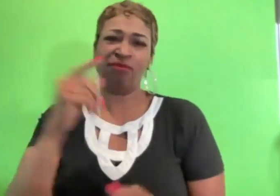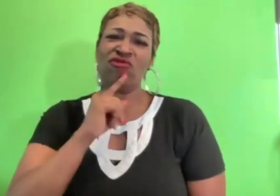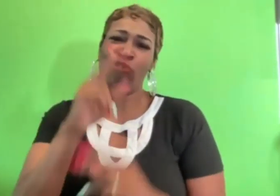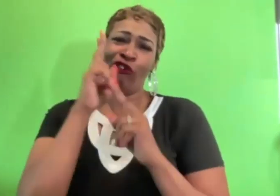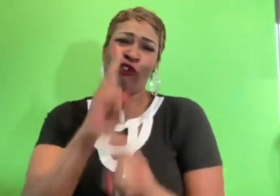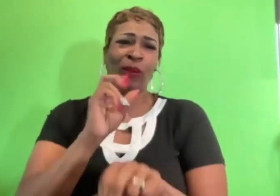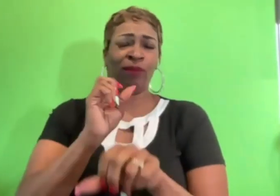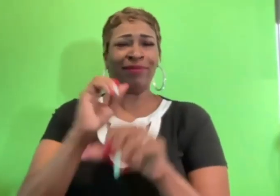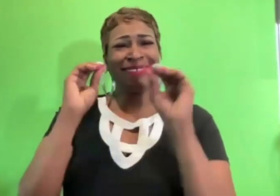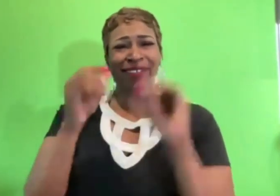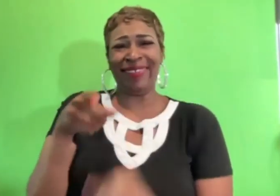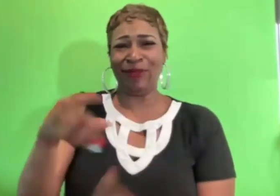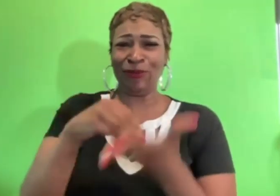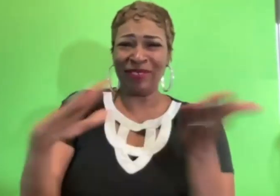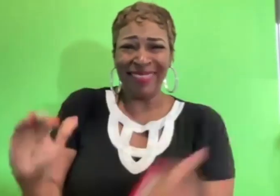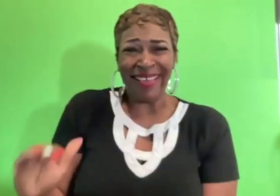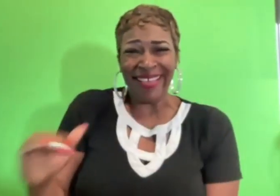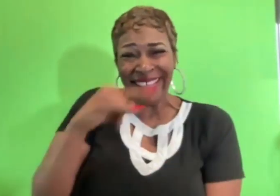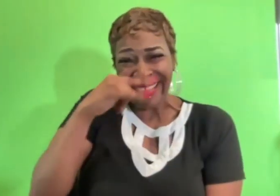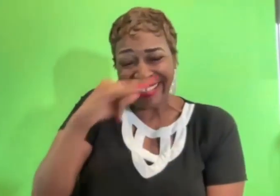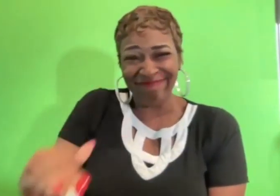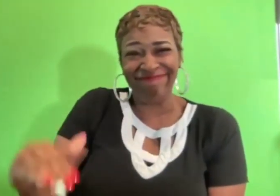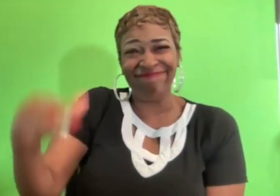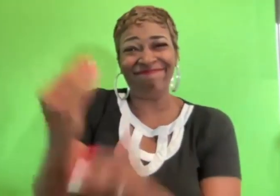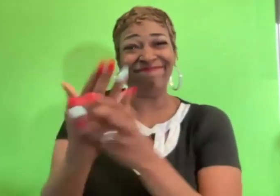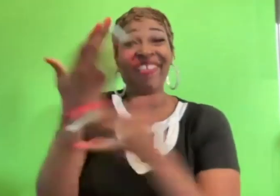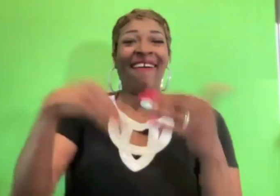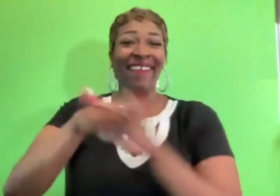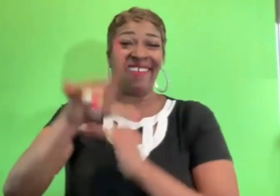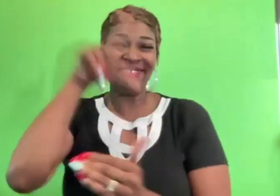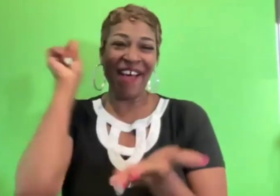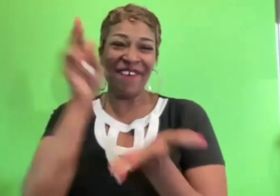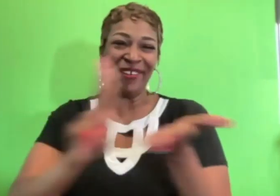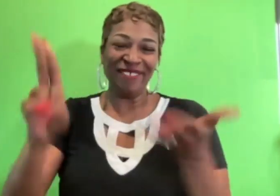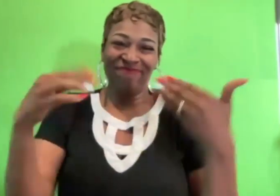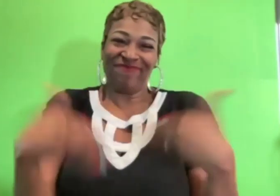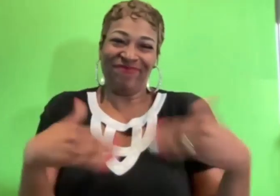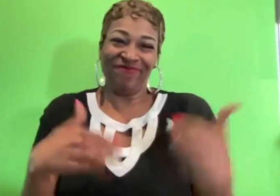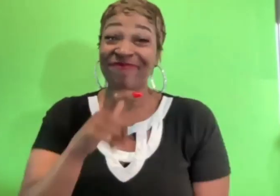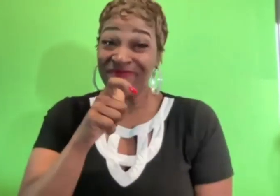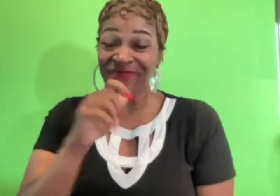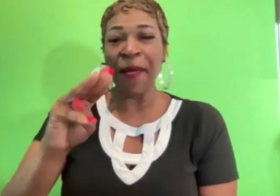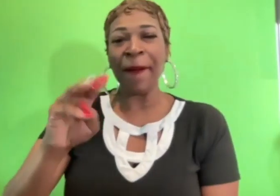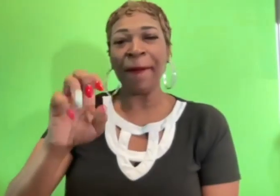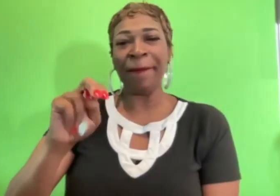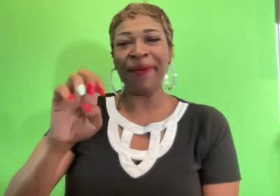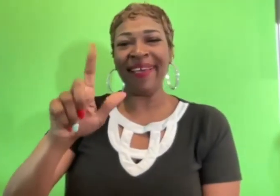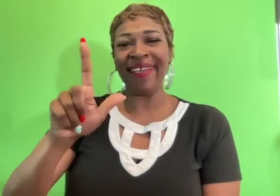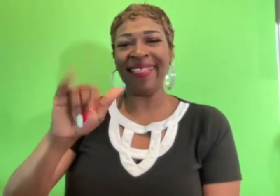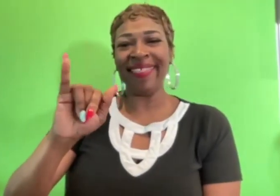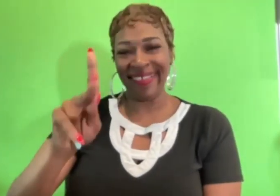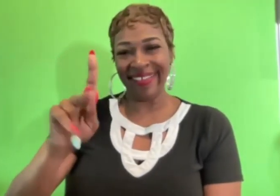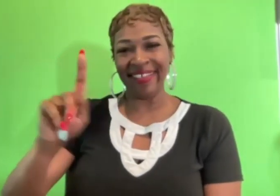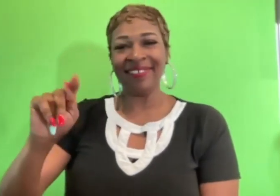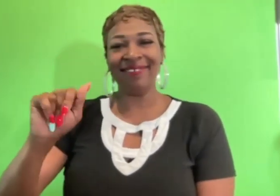primarily I was really honored to teach this young man, and now he's a student at Gallaudet